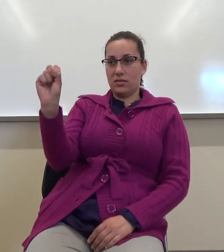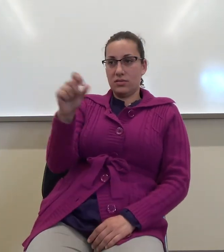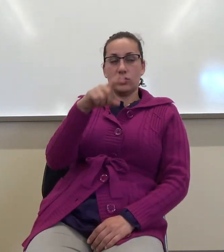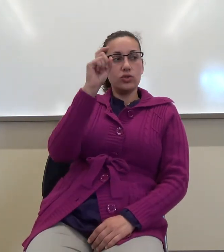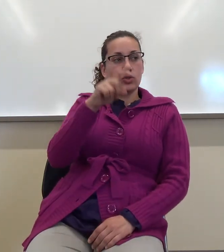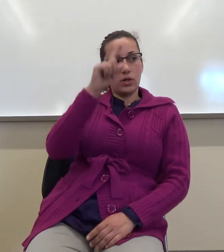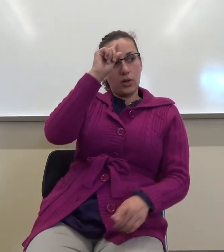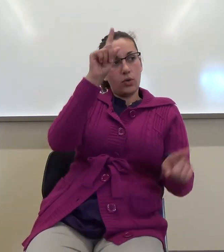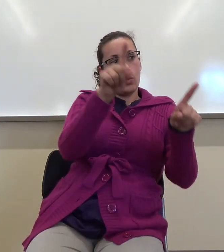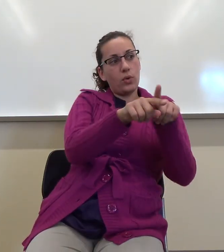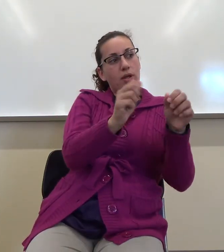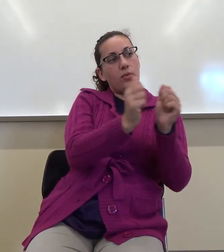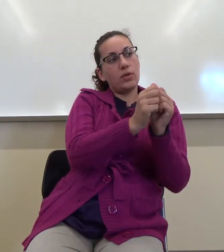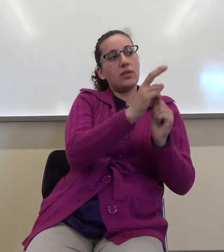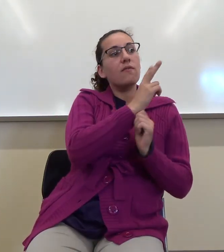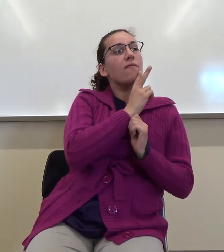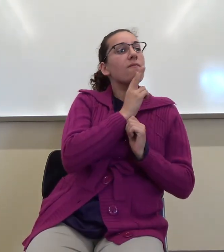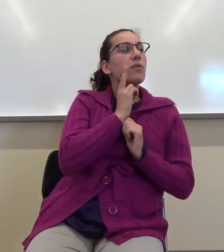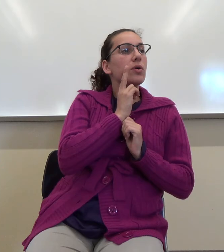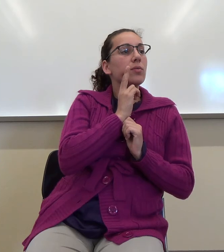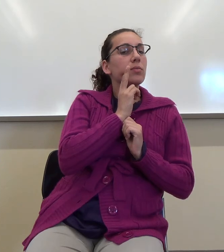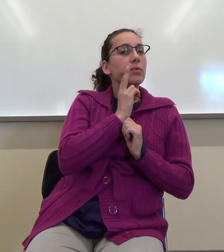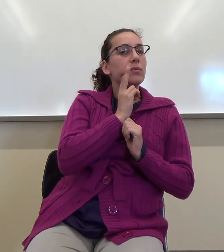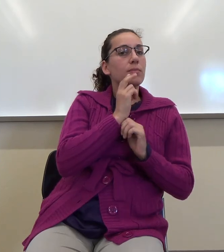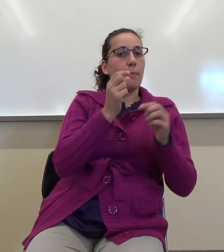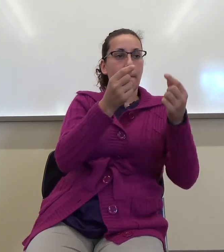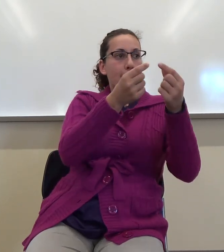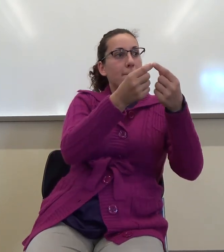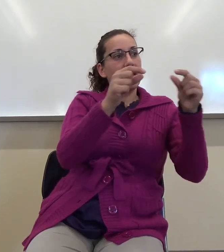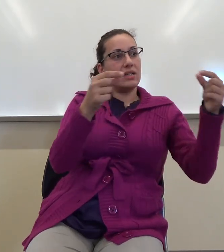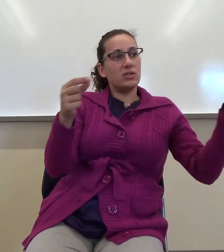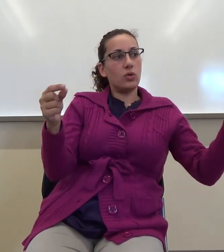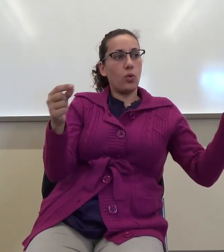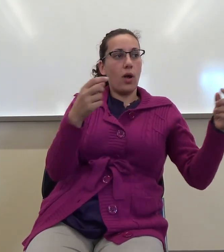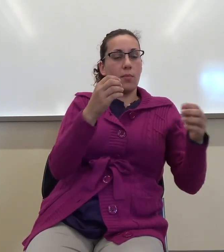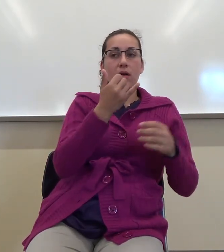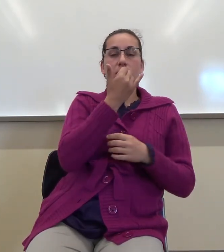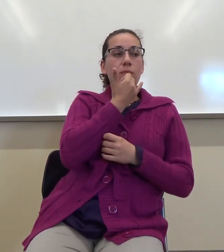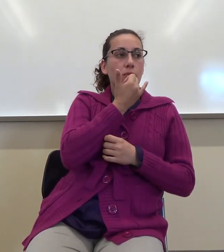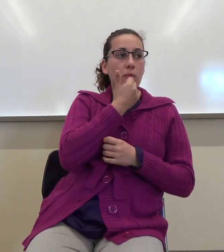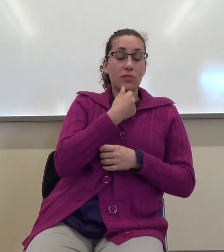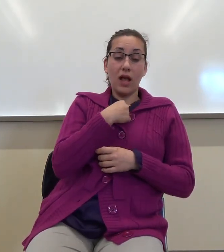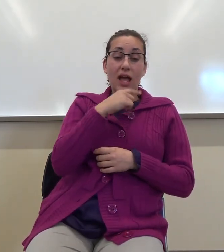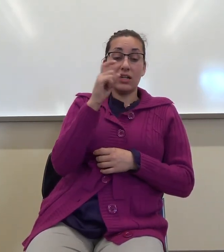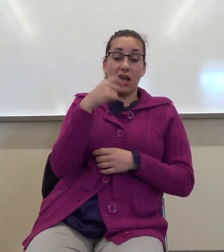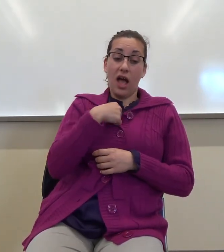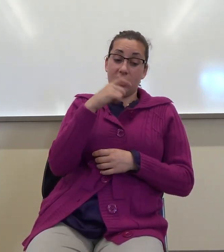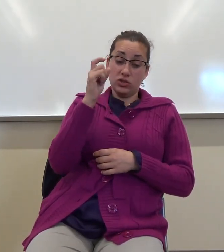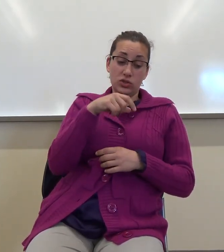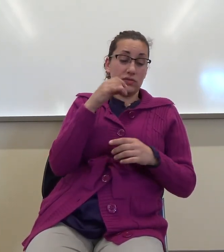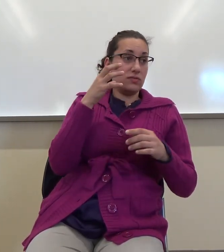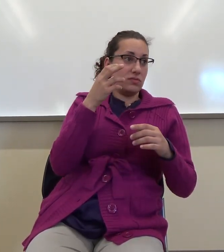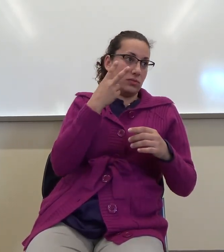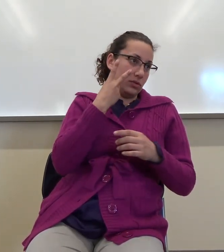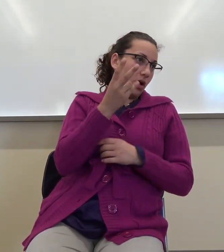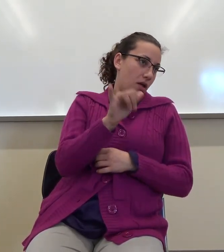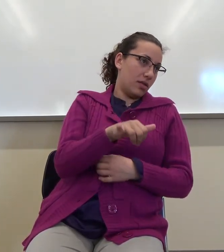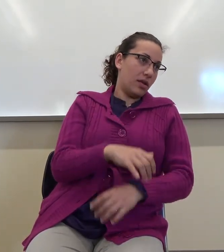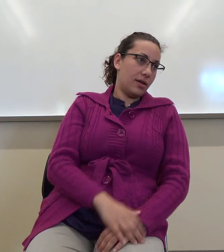That's a grammar thing, and that's a really common error that I should have caught. Okay? It's partly to do with